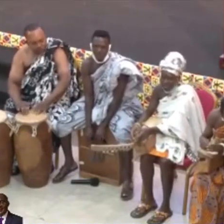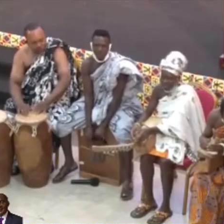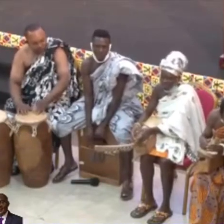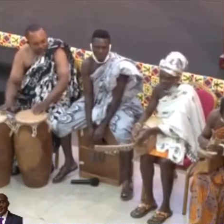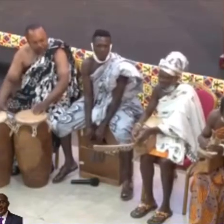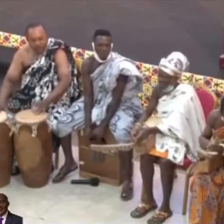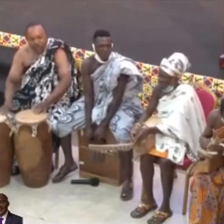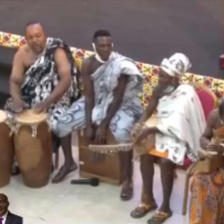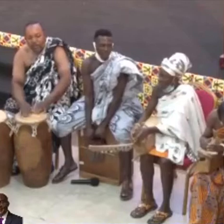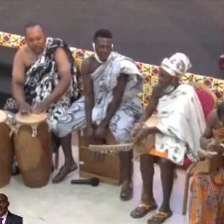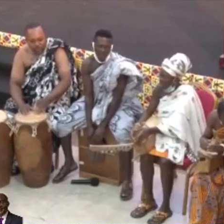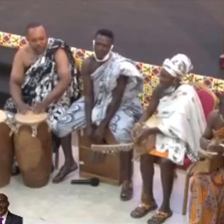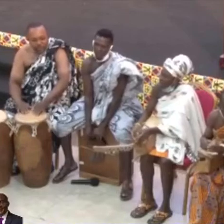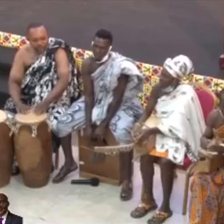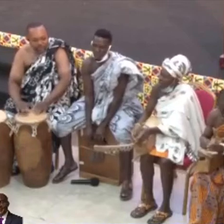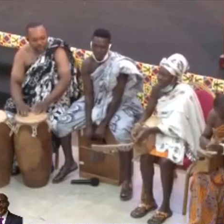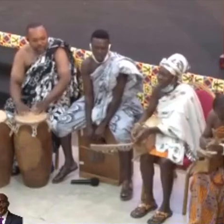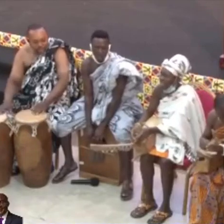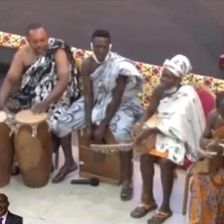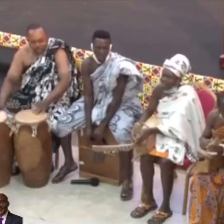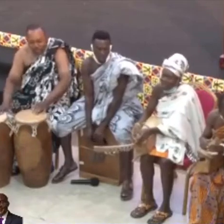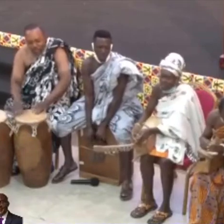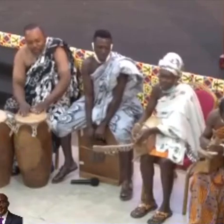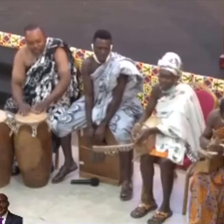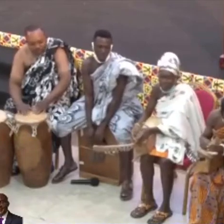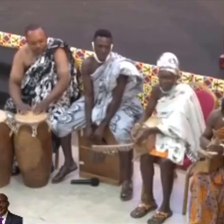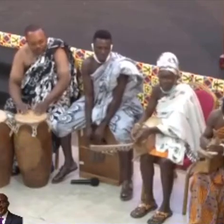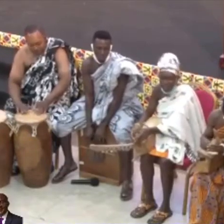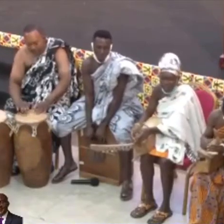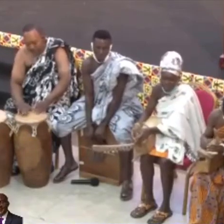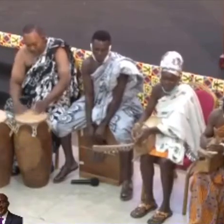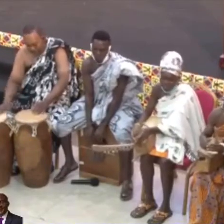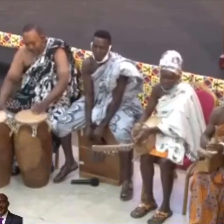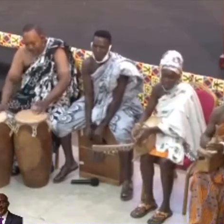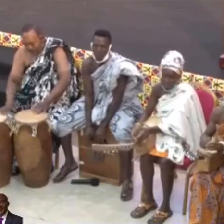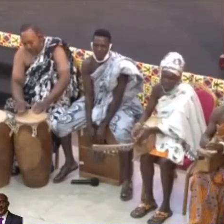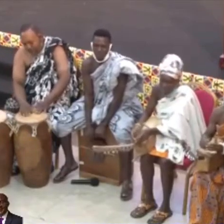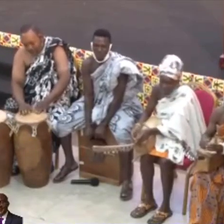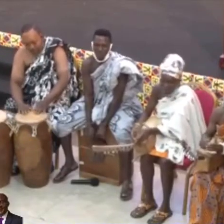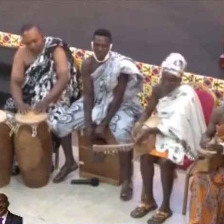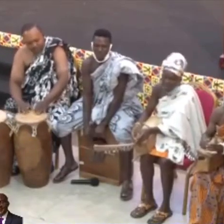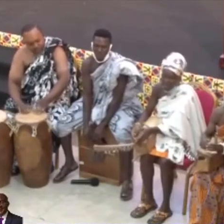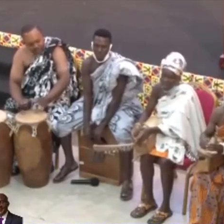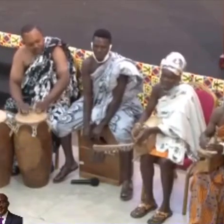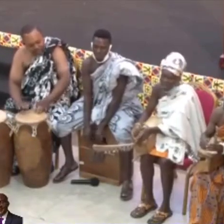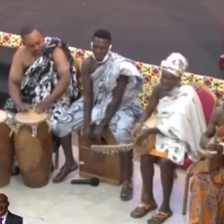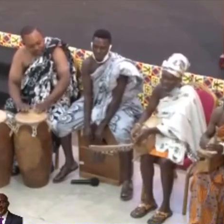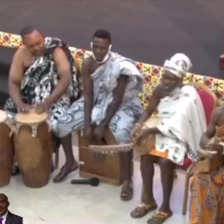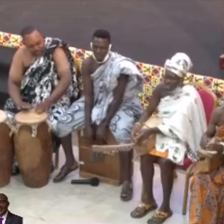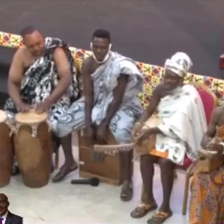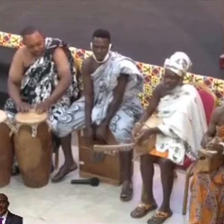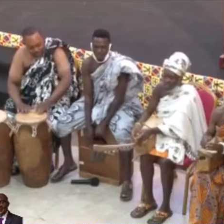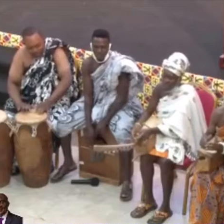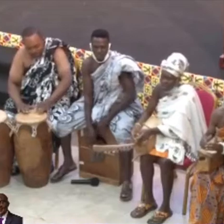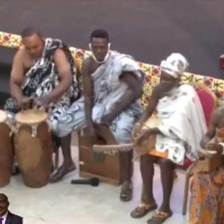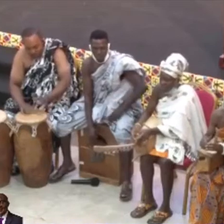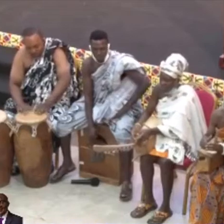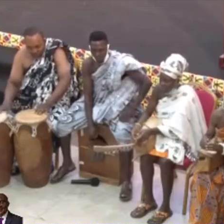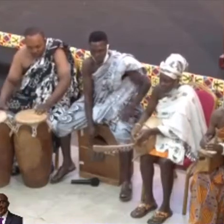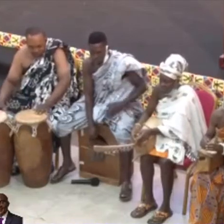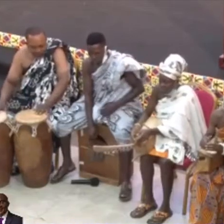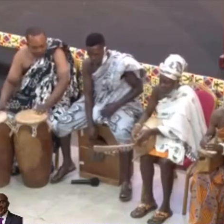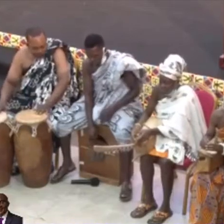or Homagana may. O me among the bay, o me among the